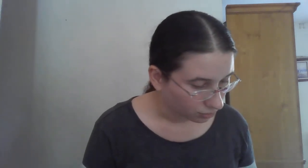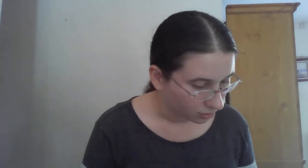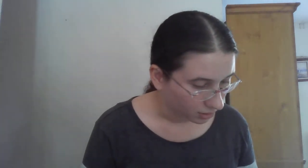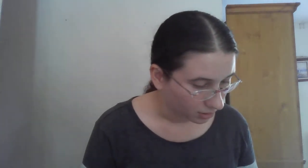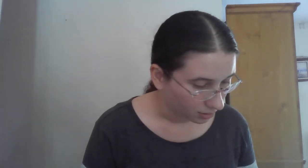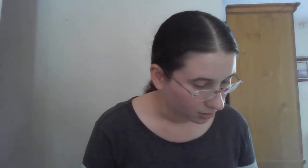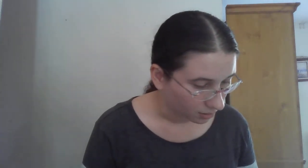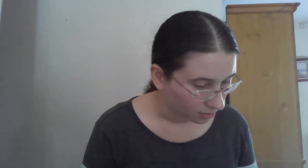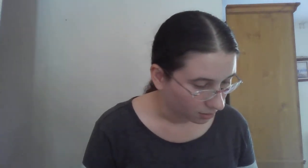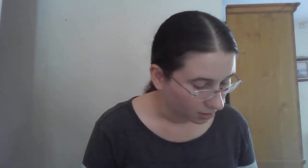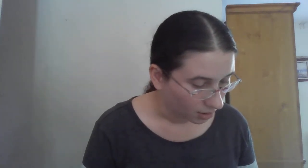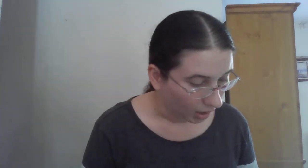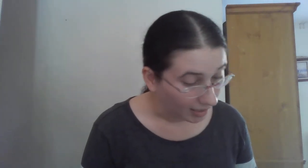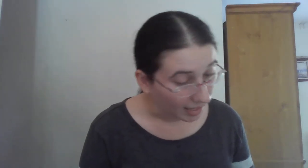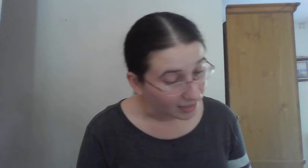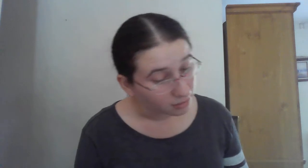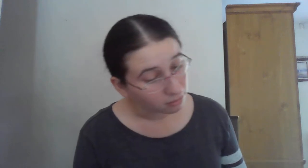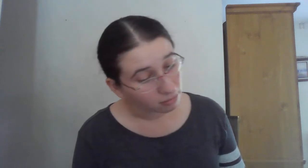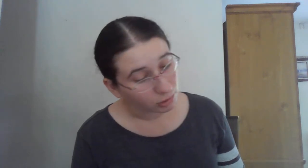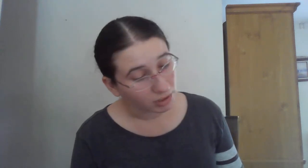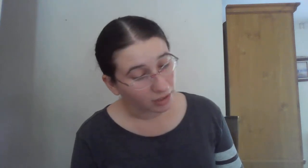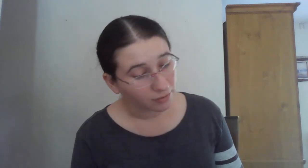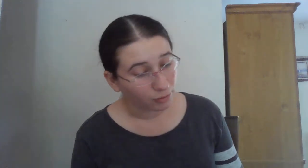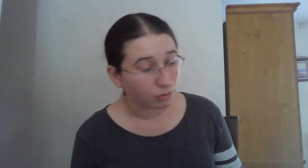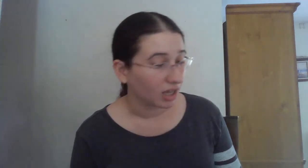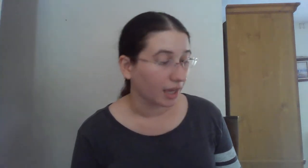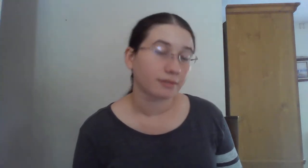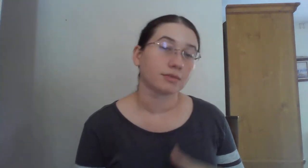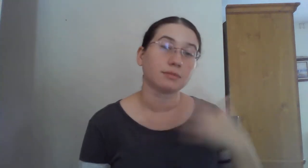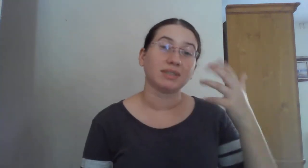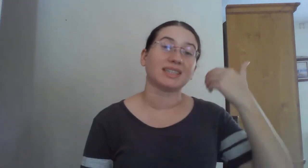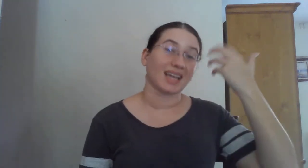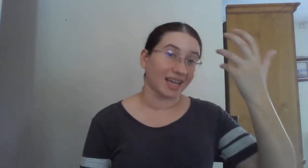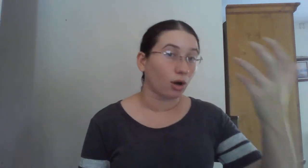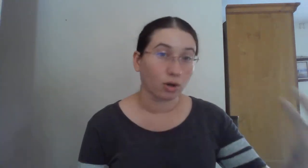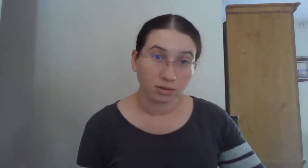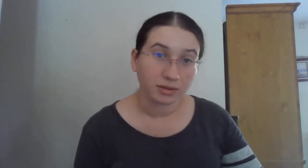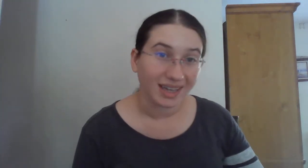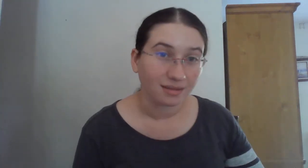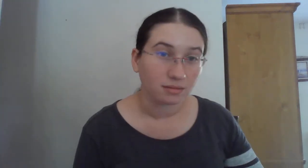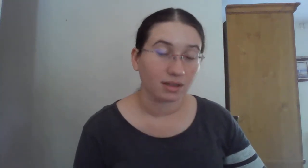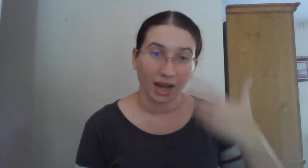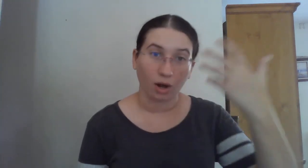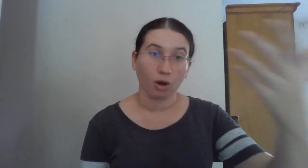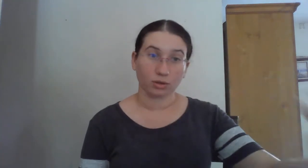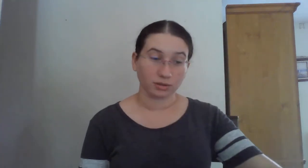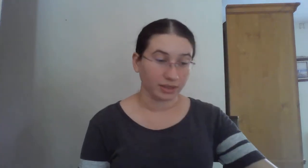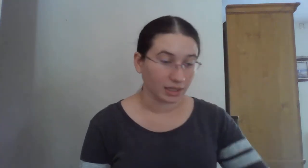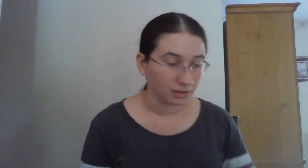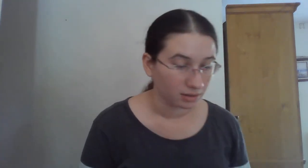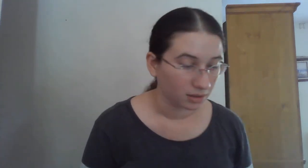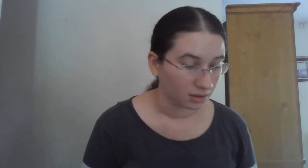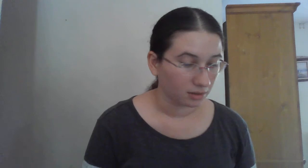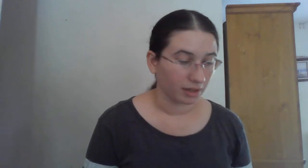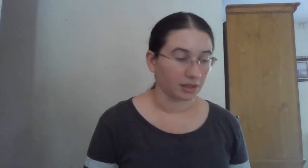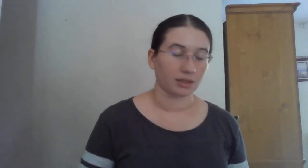Looking at the again to telephone you can, right? Meaning can I call you again? Can I call you again? Right? And then